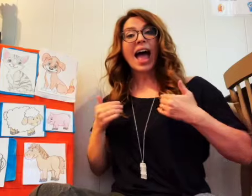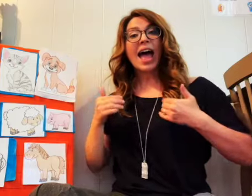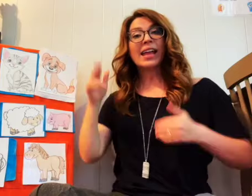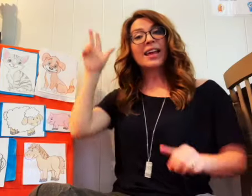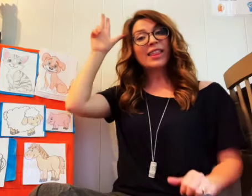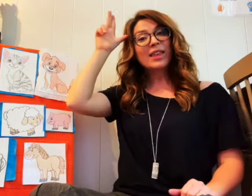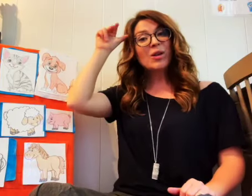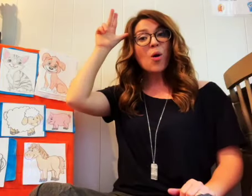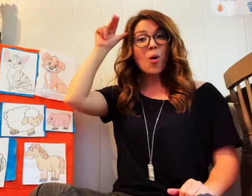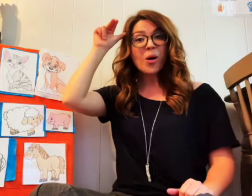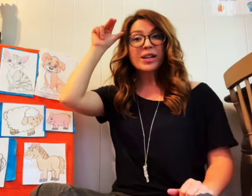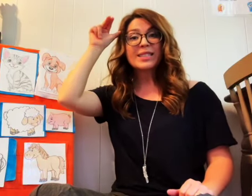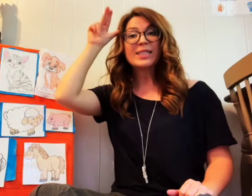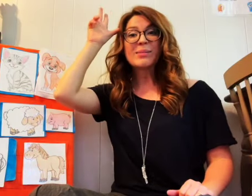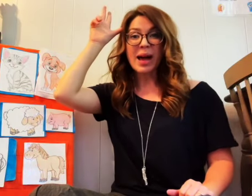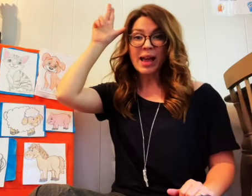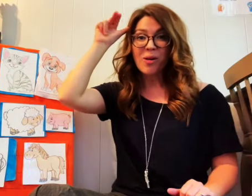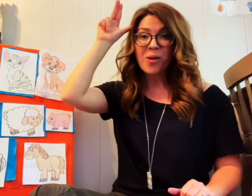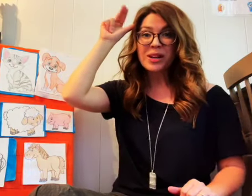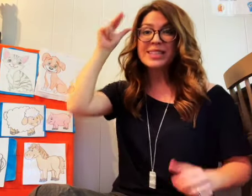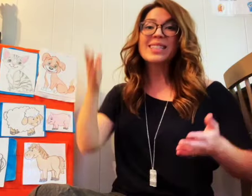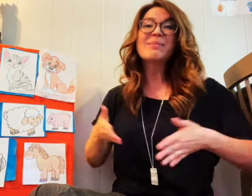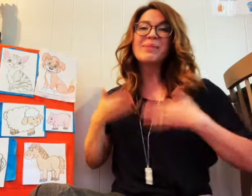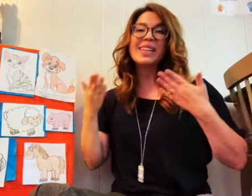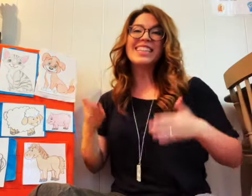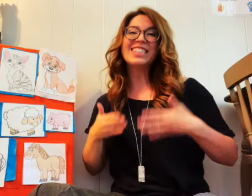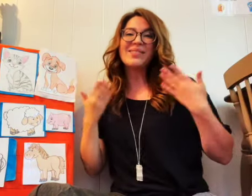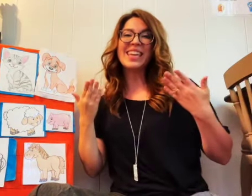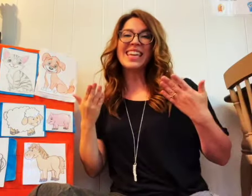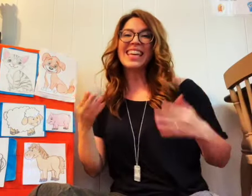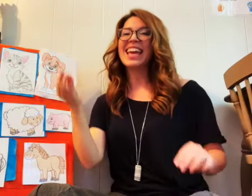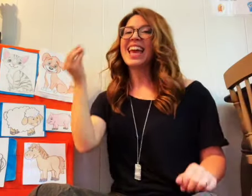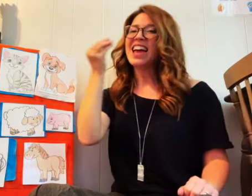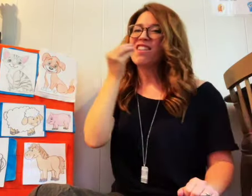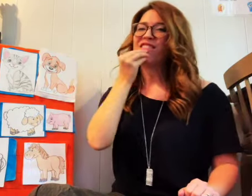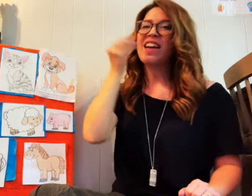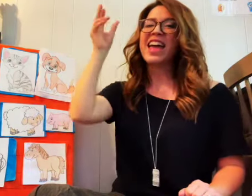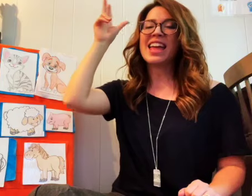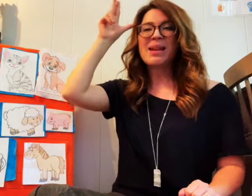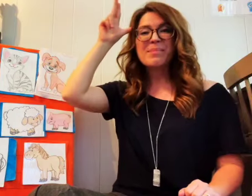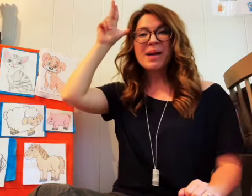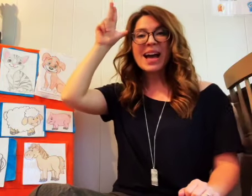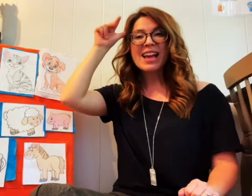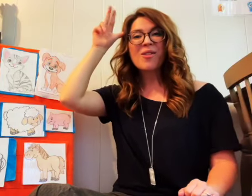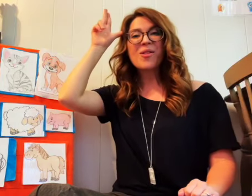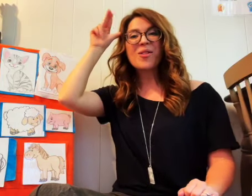Had a little horse, my horse pleased me. Fed